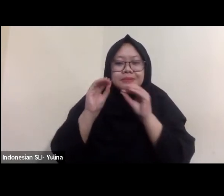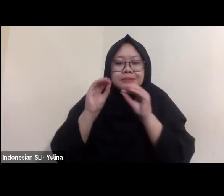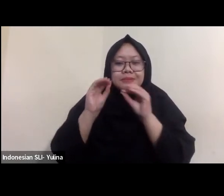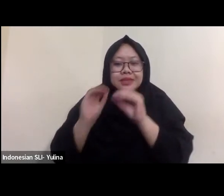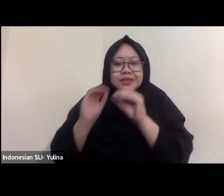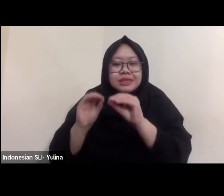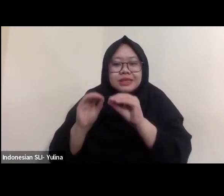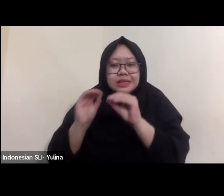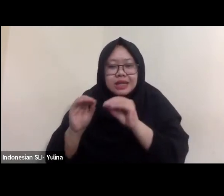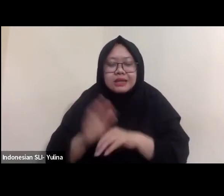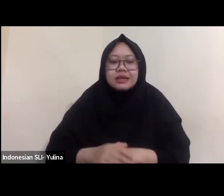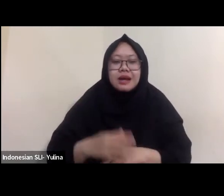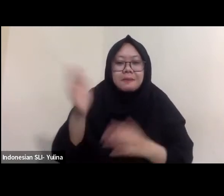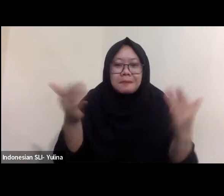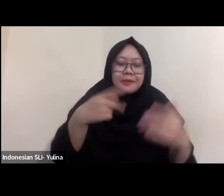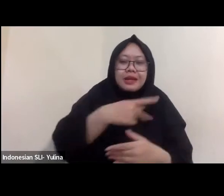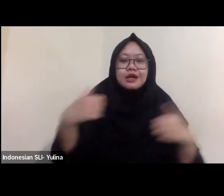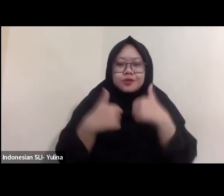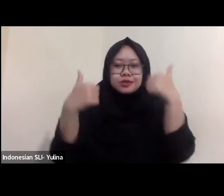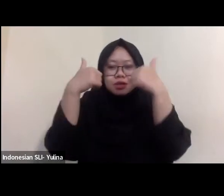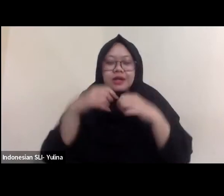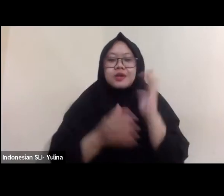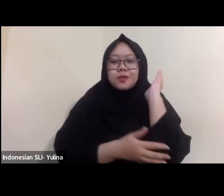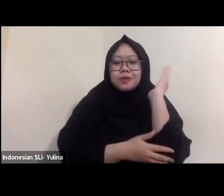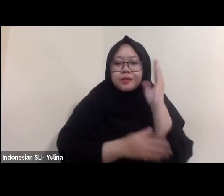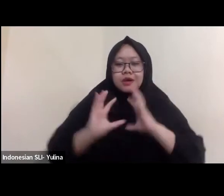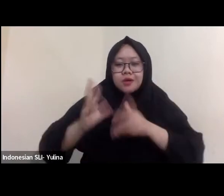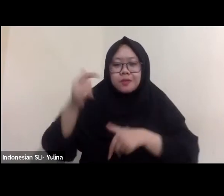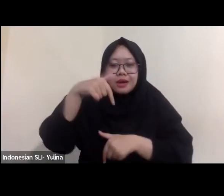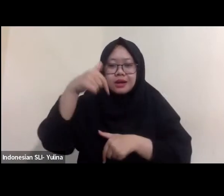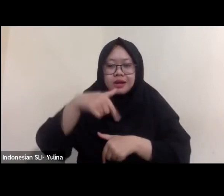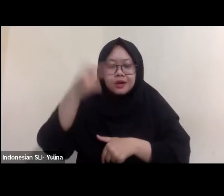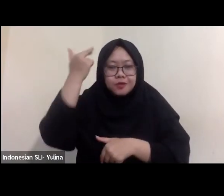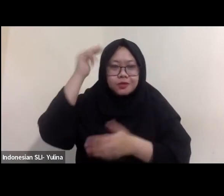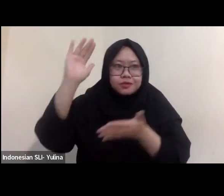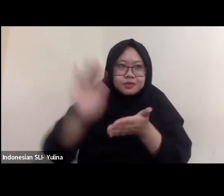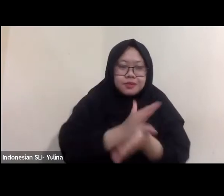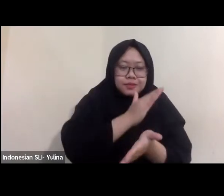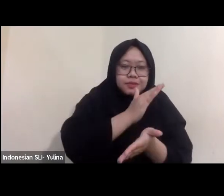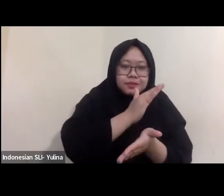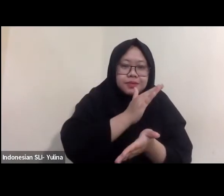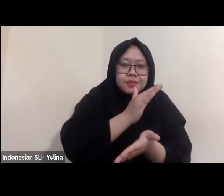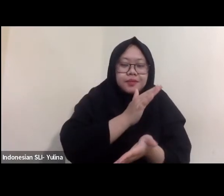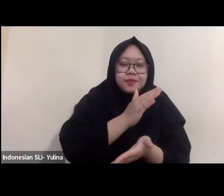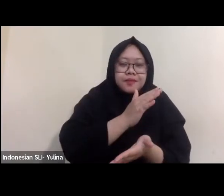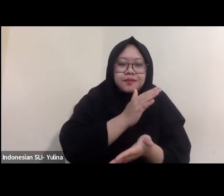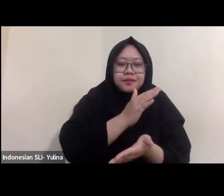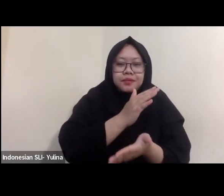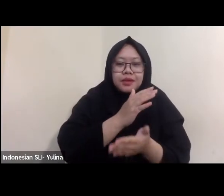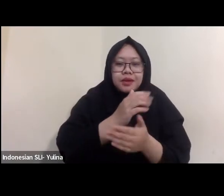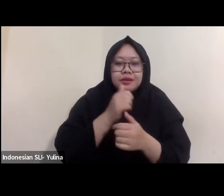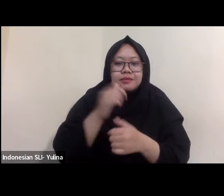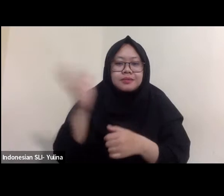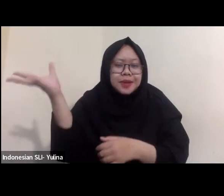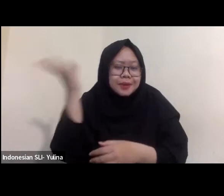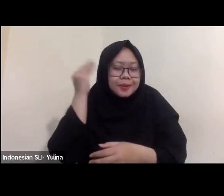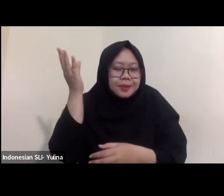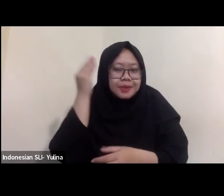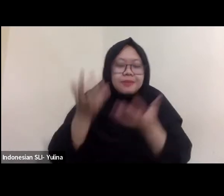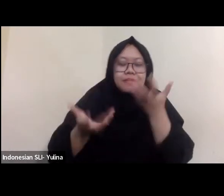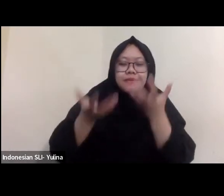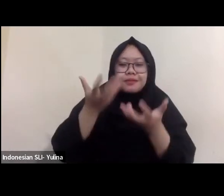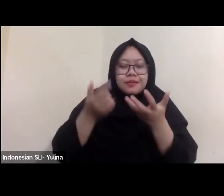to make voices from civil society heard and consider for a stronger and inclusive